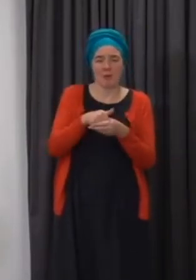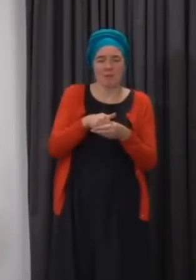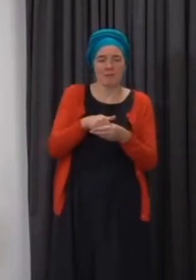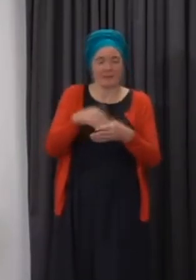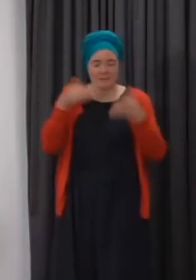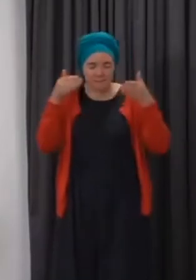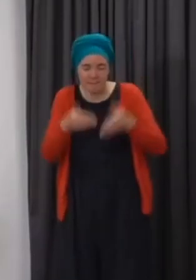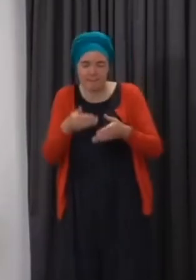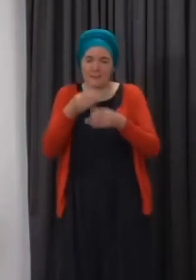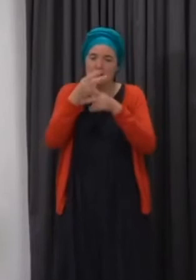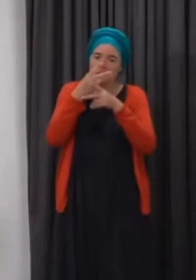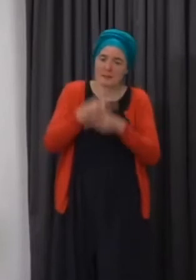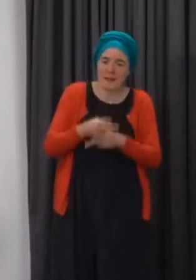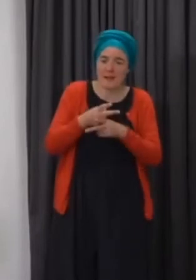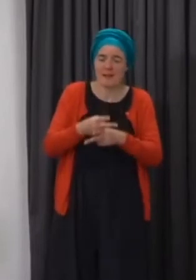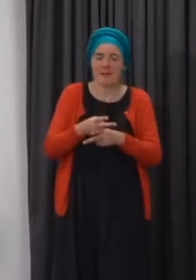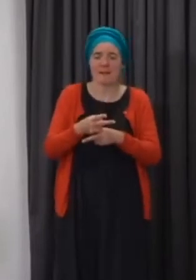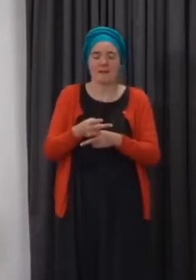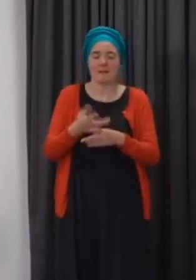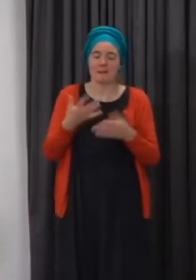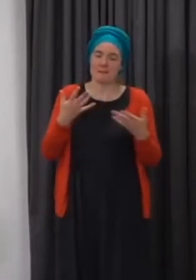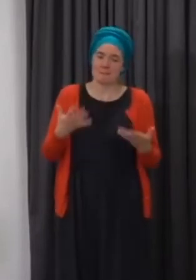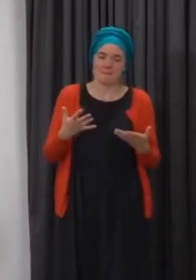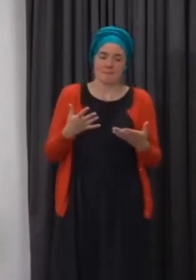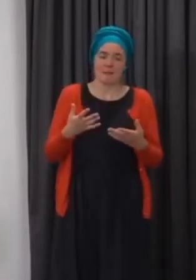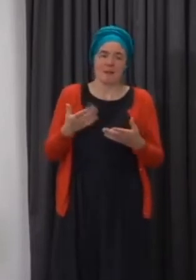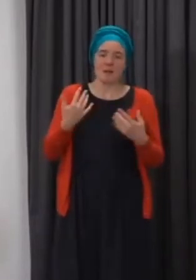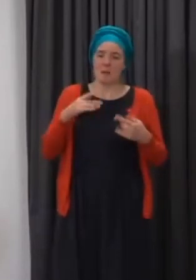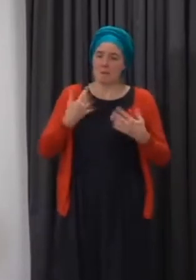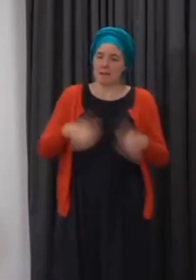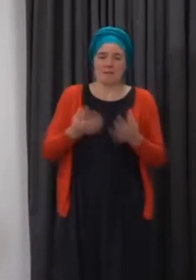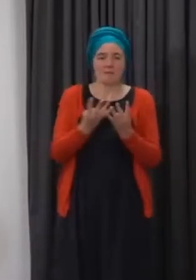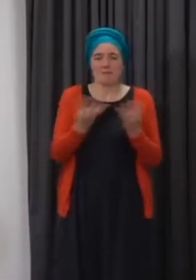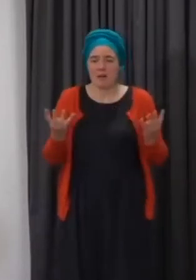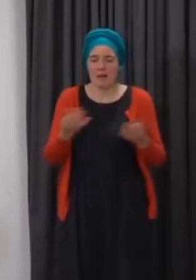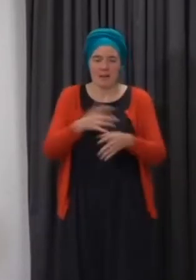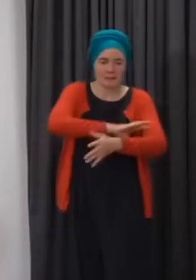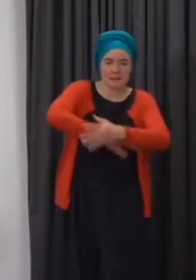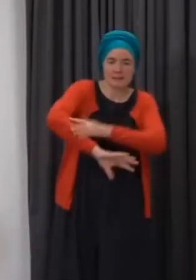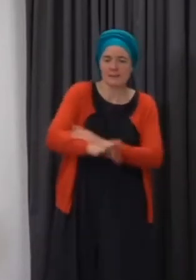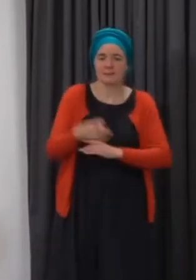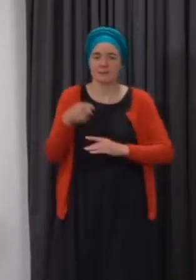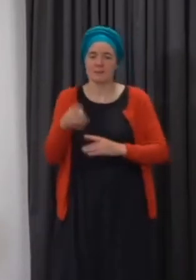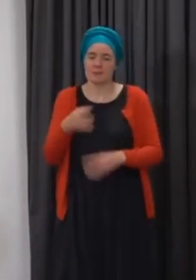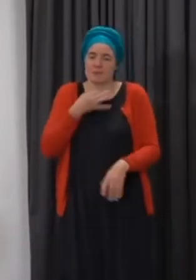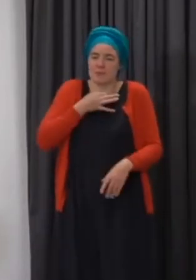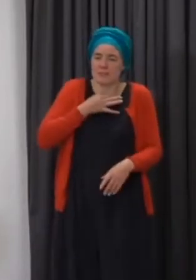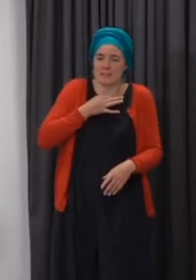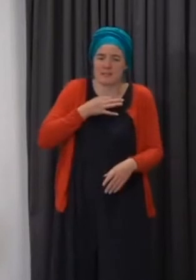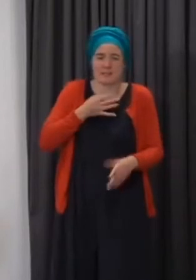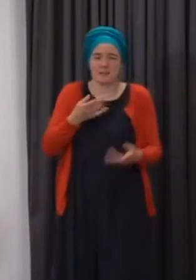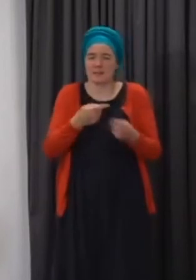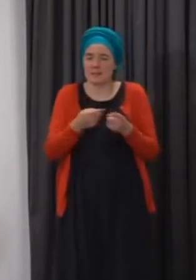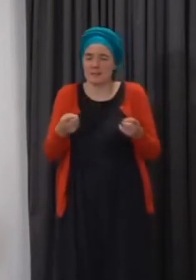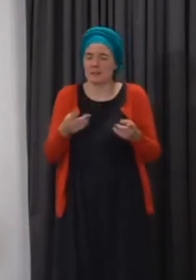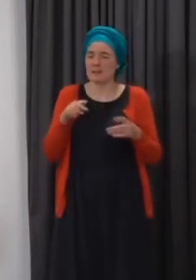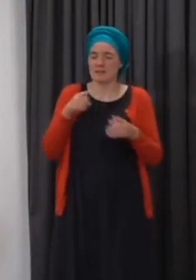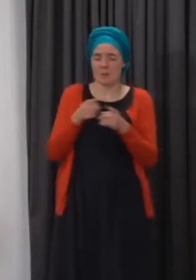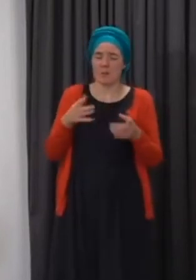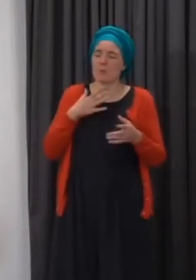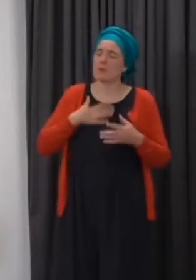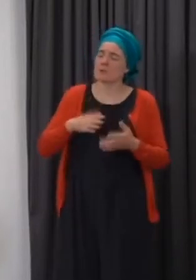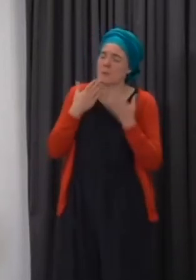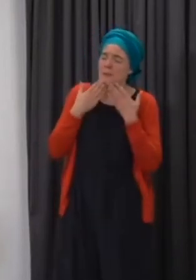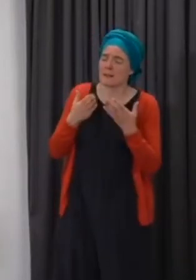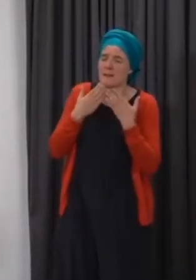thank them all for their exceptional efforts and for the care that they have discharged, not just at the peak of the pandemic, but in our current